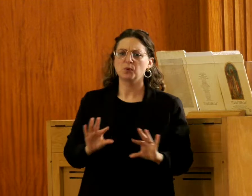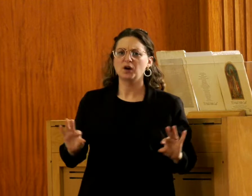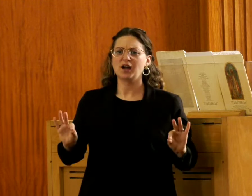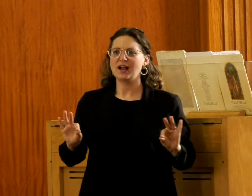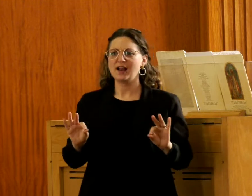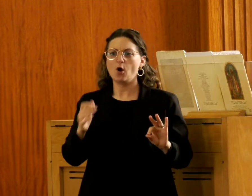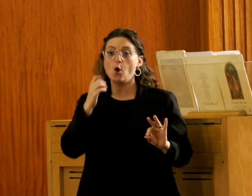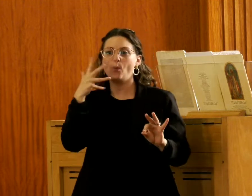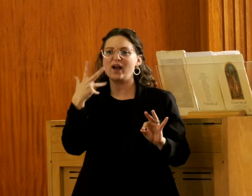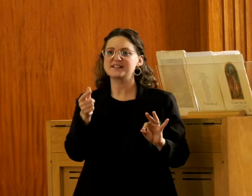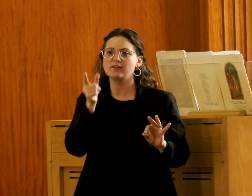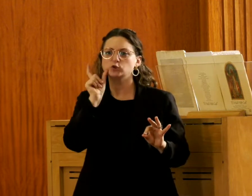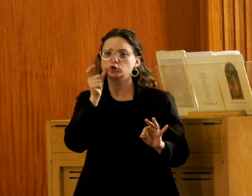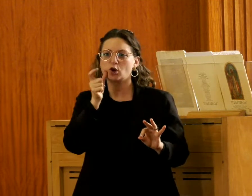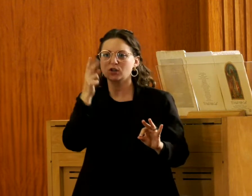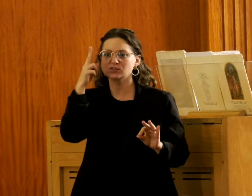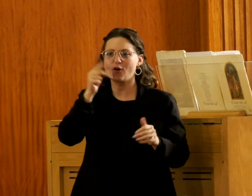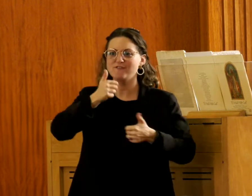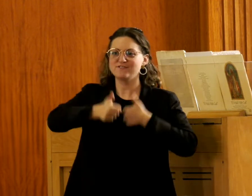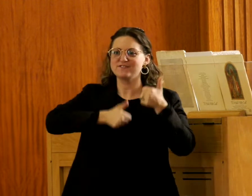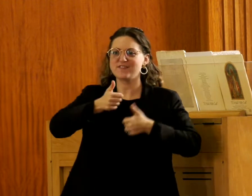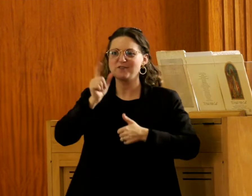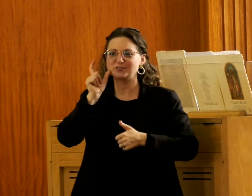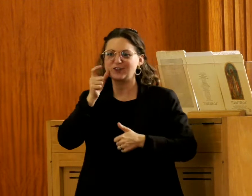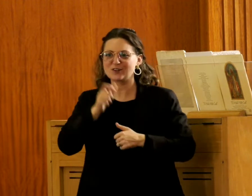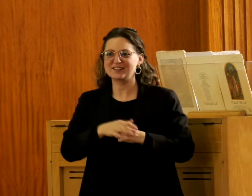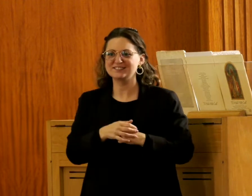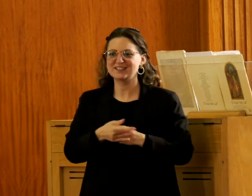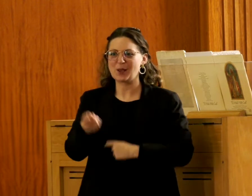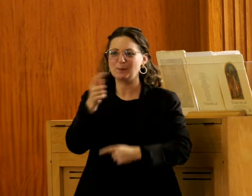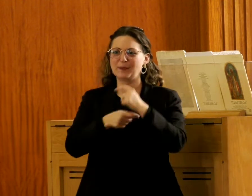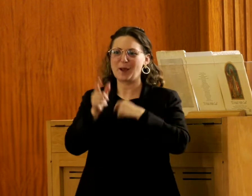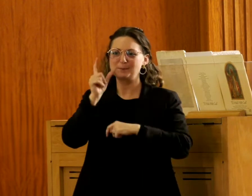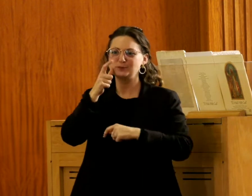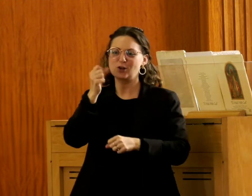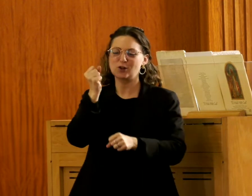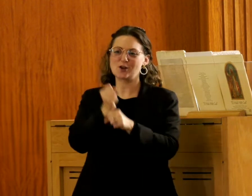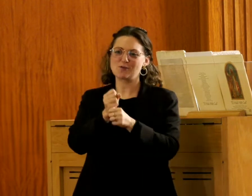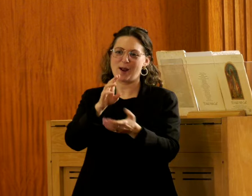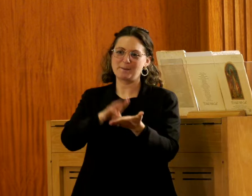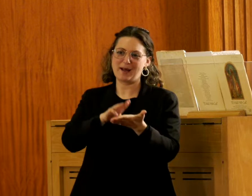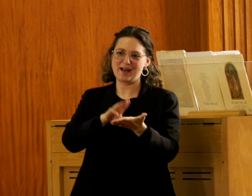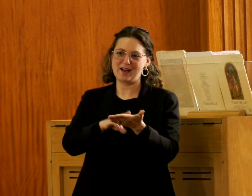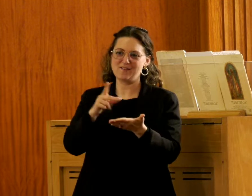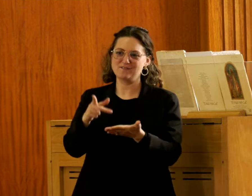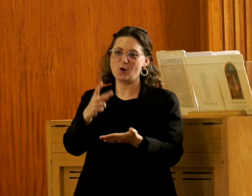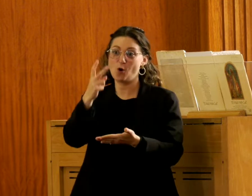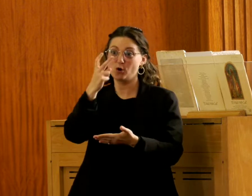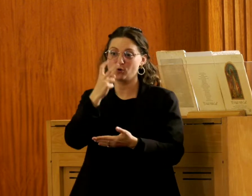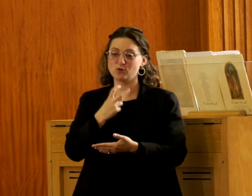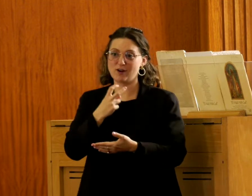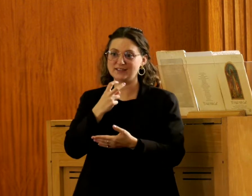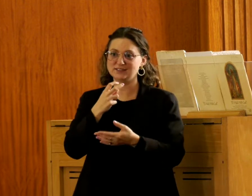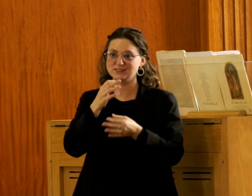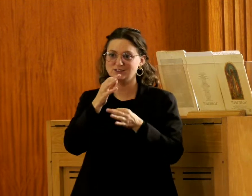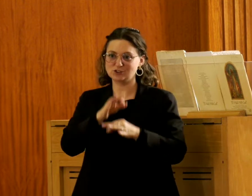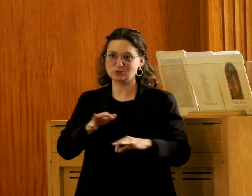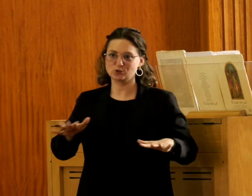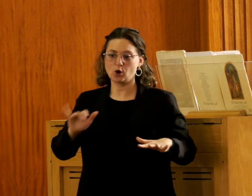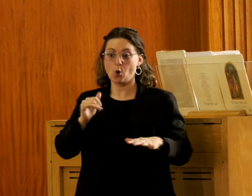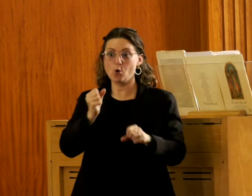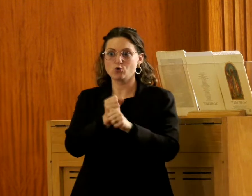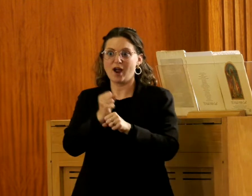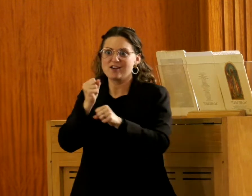lint, she became known as Chocolate Grandma to her grandchildren, or to her great-grandchildren. To